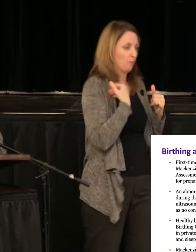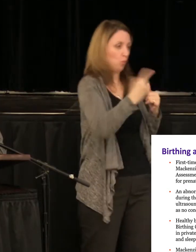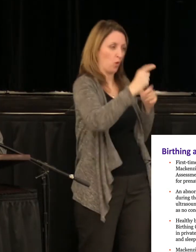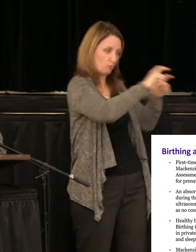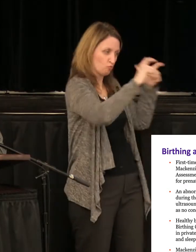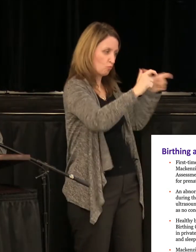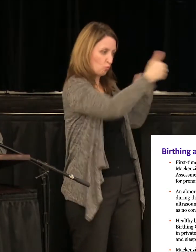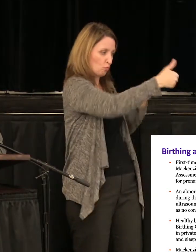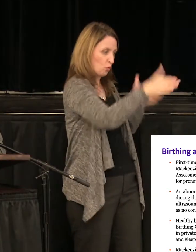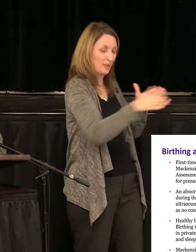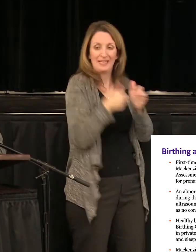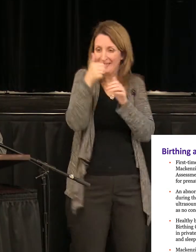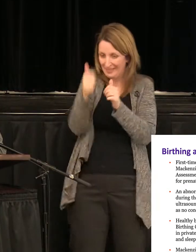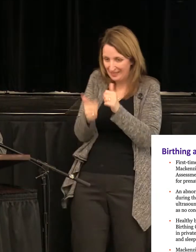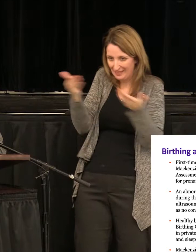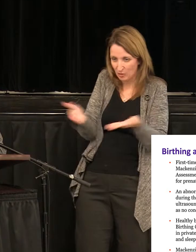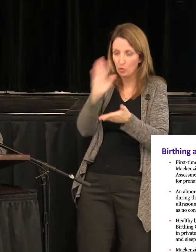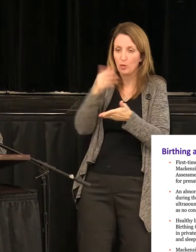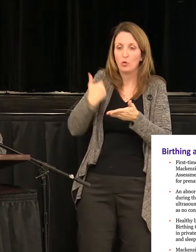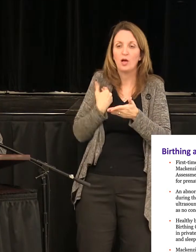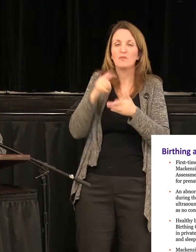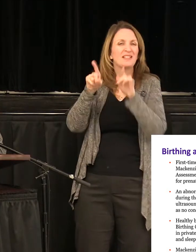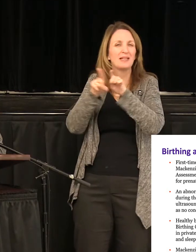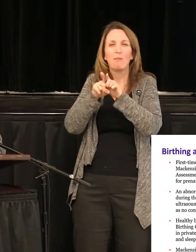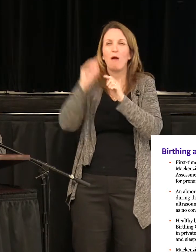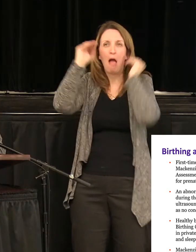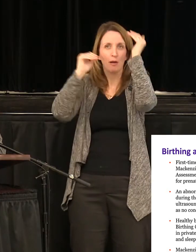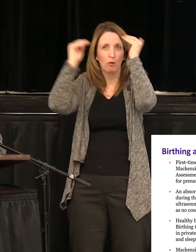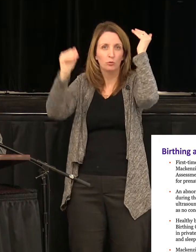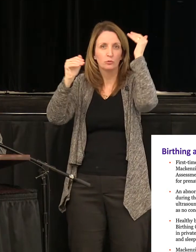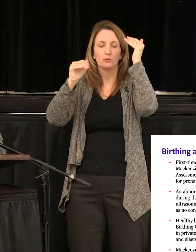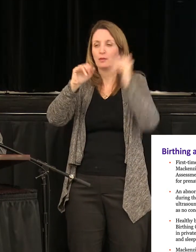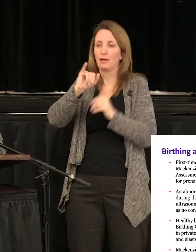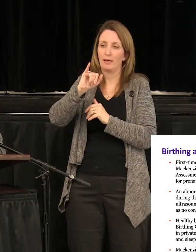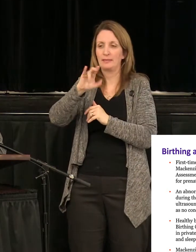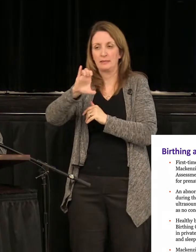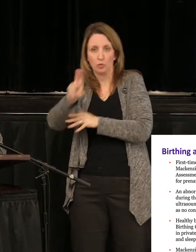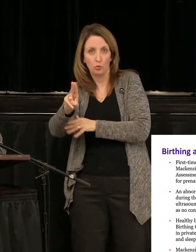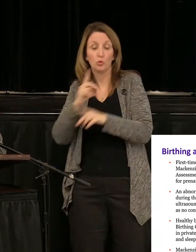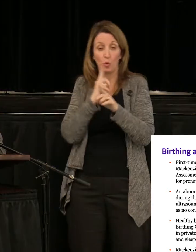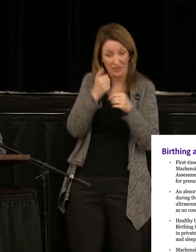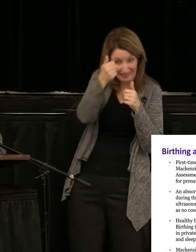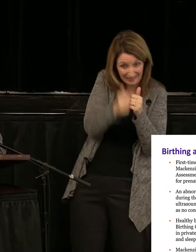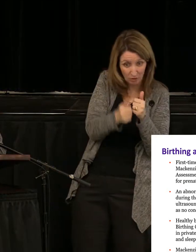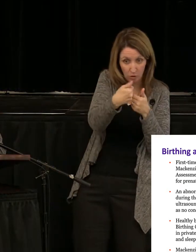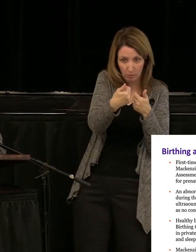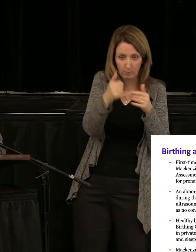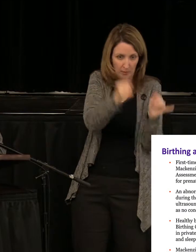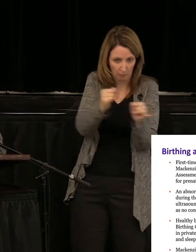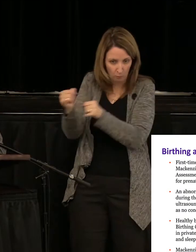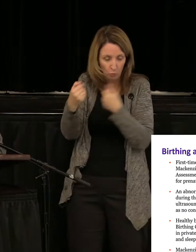room. Here, they're going to be separated like the adult ICU. They're going to have separate rooms where the mother or father or family can